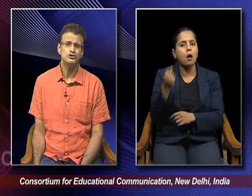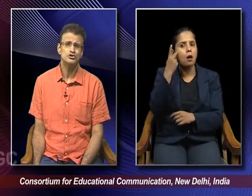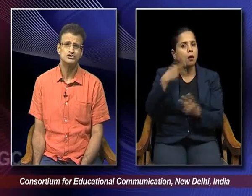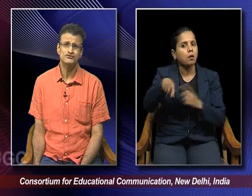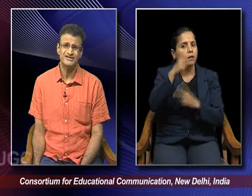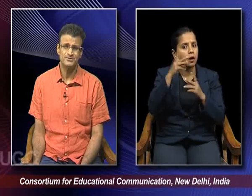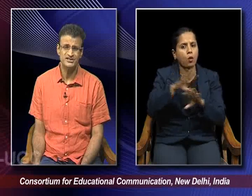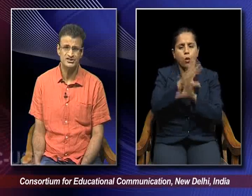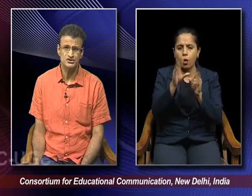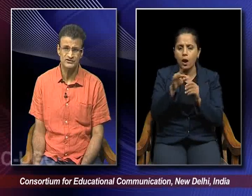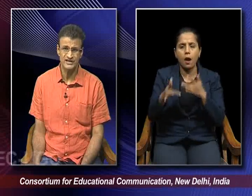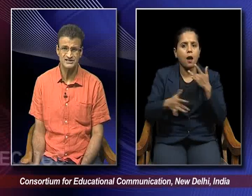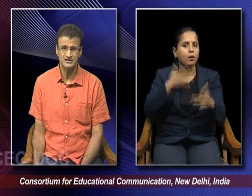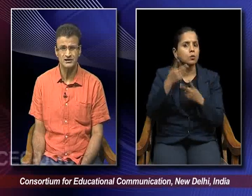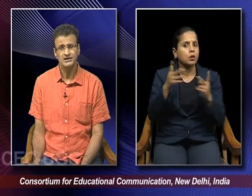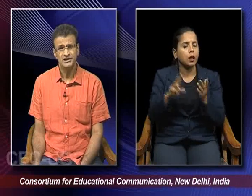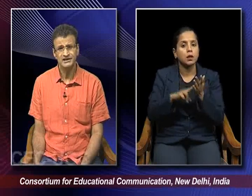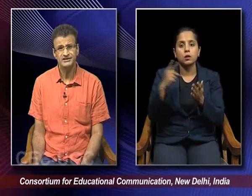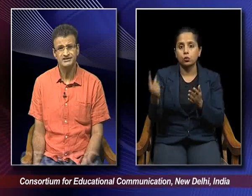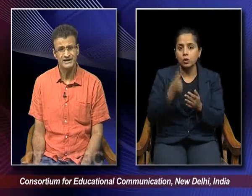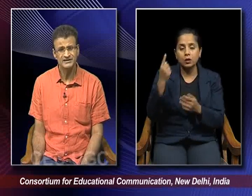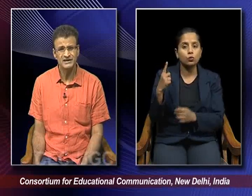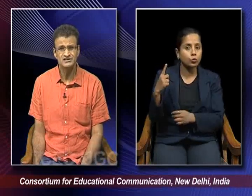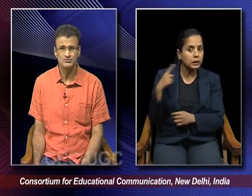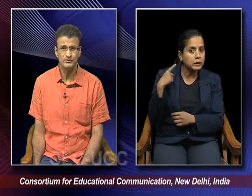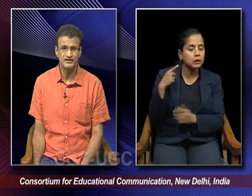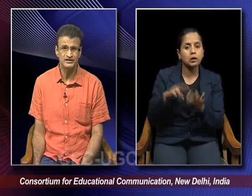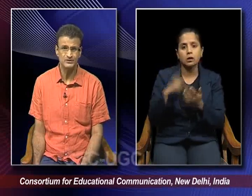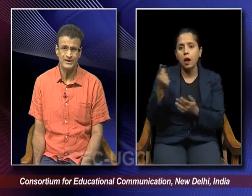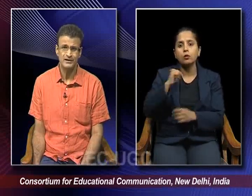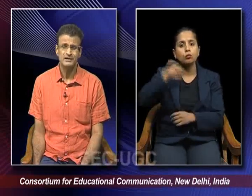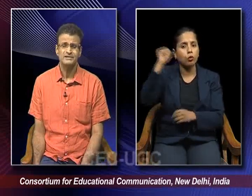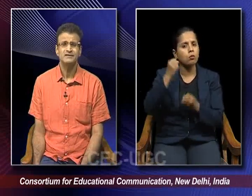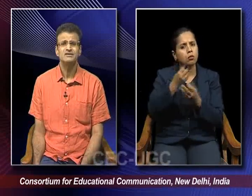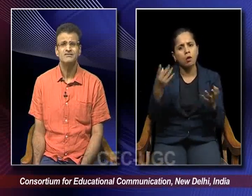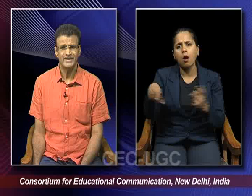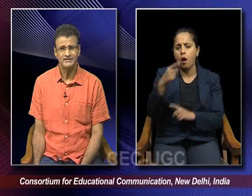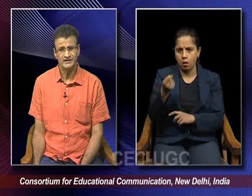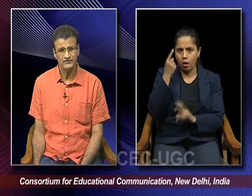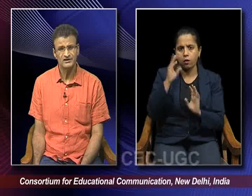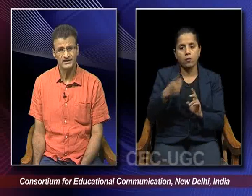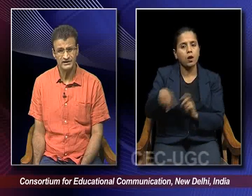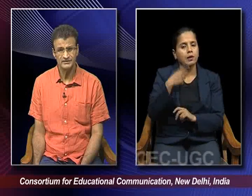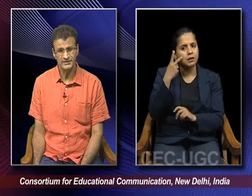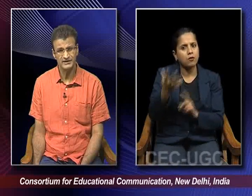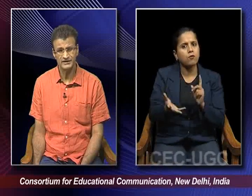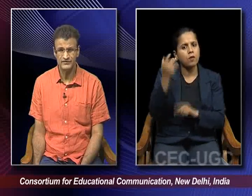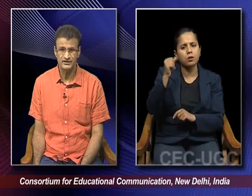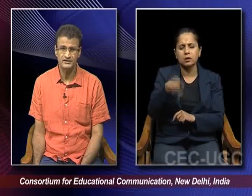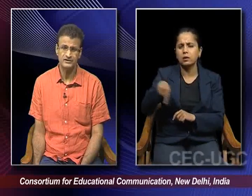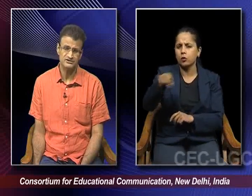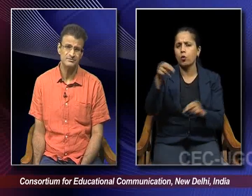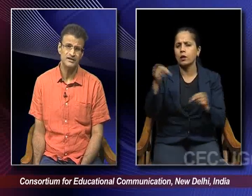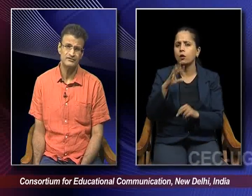all sorts of aspirations of the national leaders and the national movement as well, then we'll find that definitely they made a